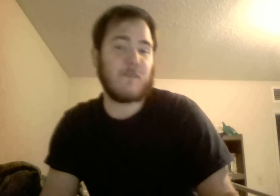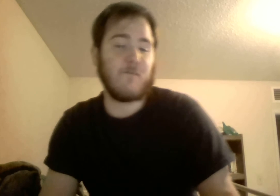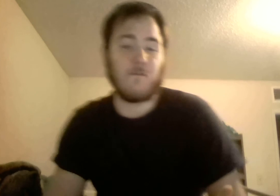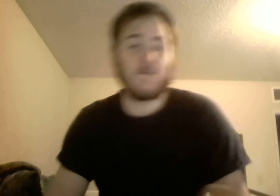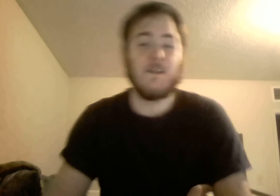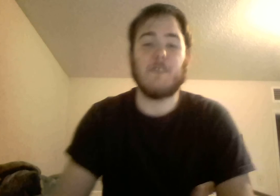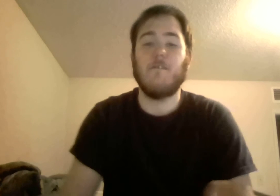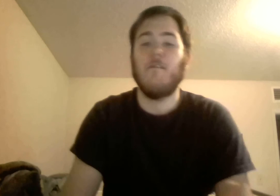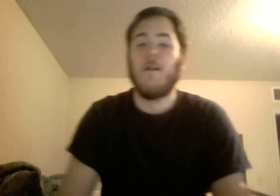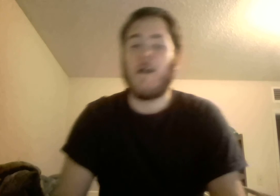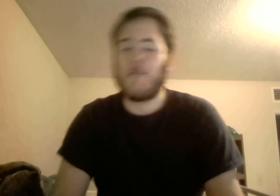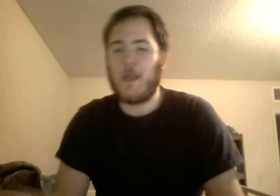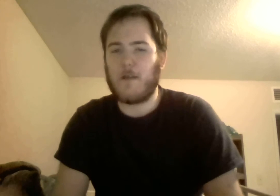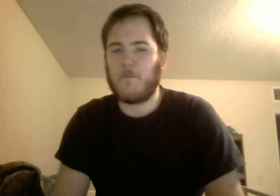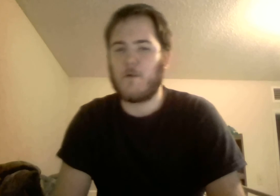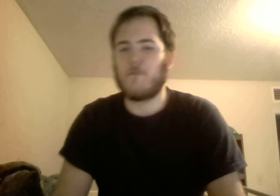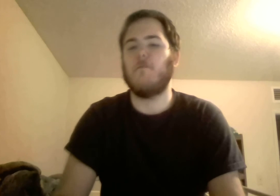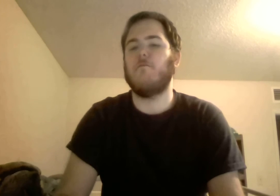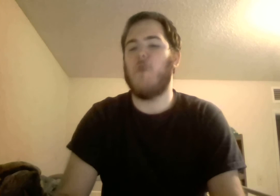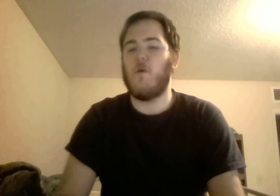things to see. I can't go apart from though.